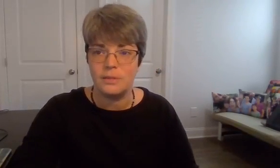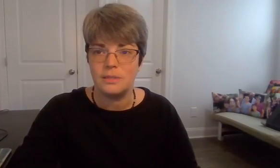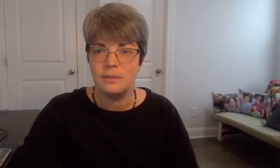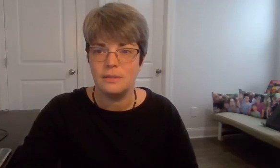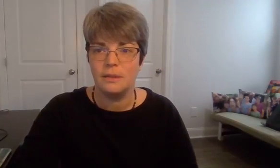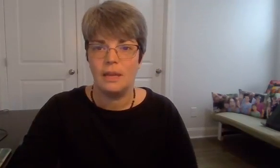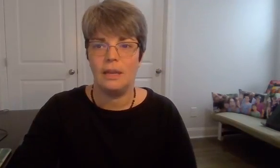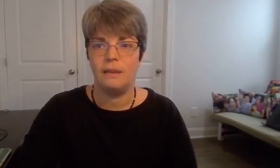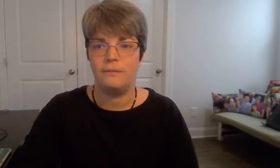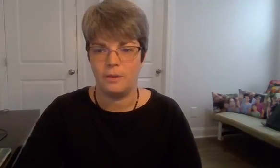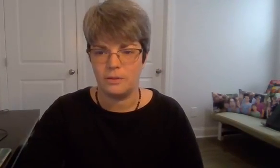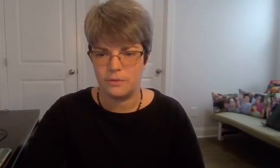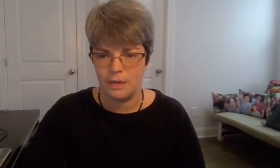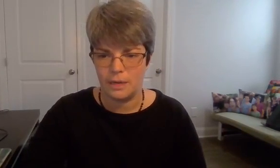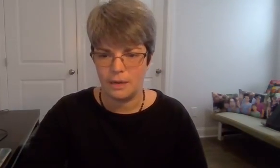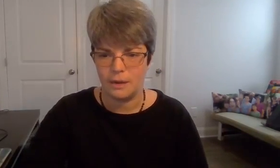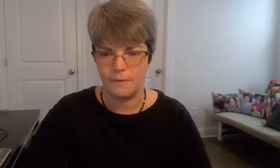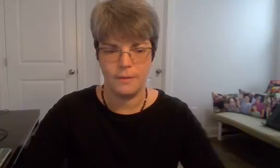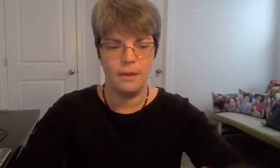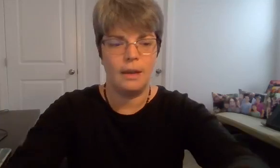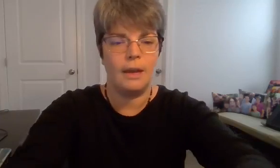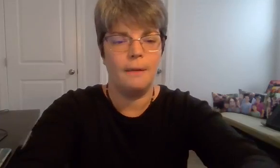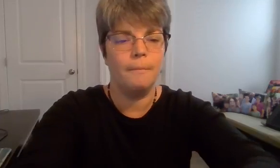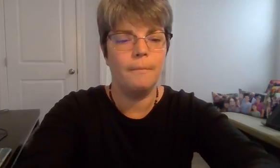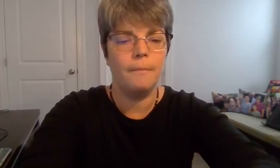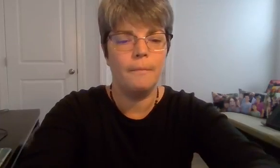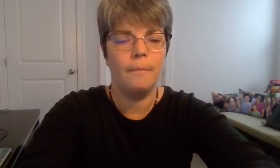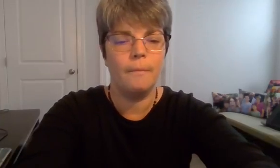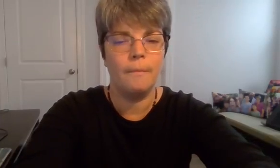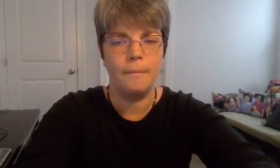handouts, here, I'll just write it in here.